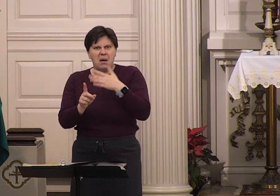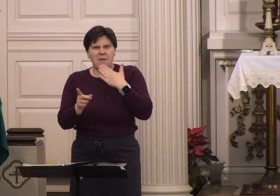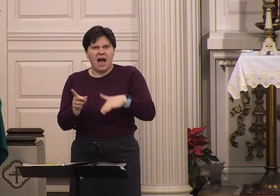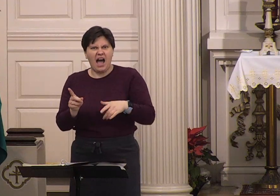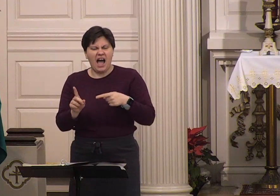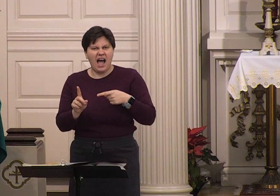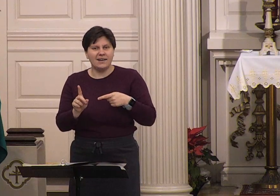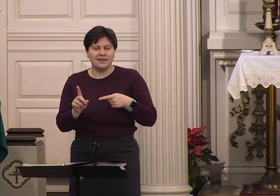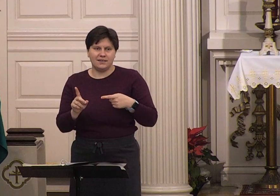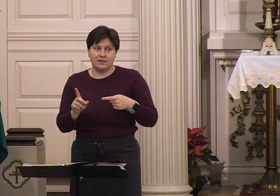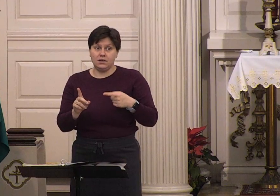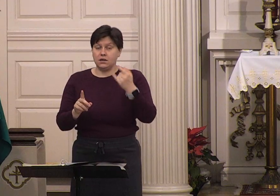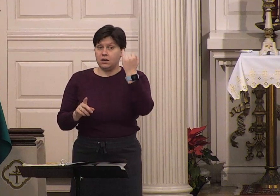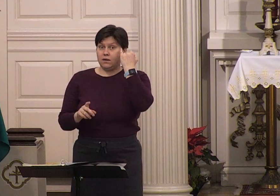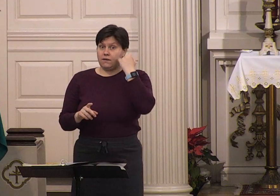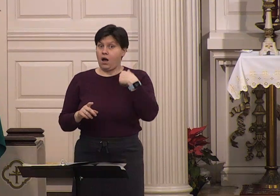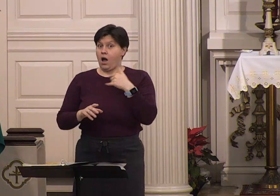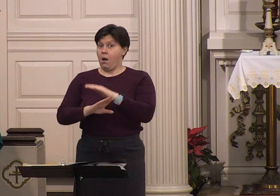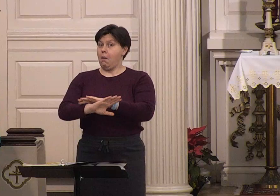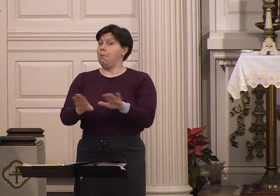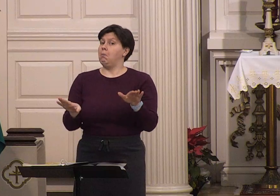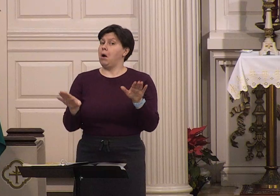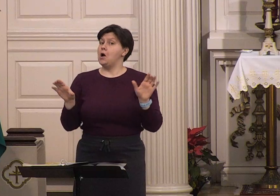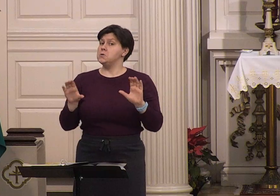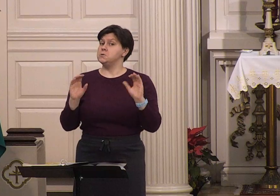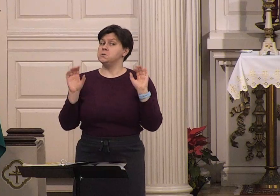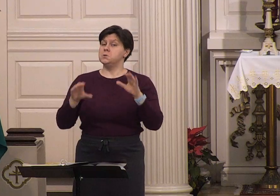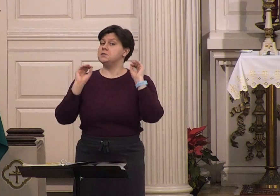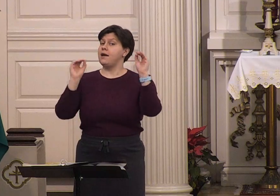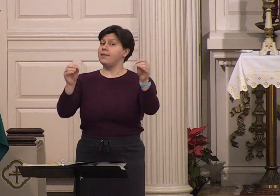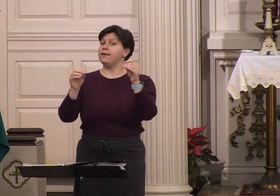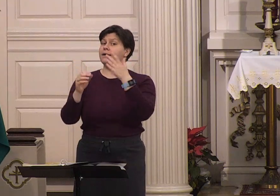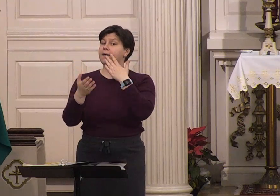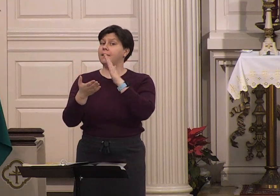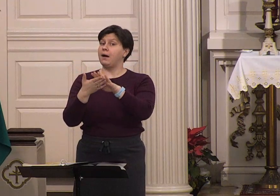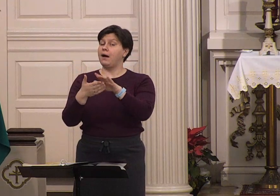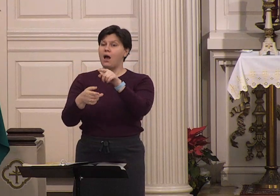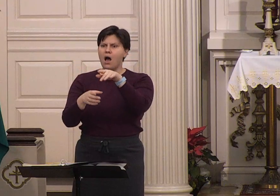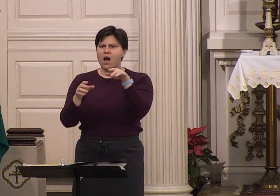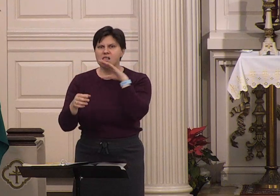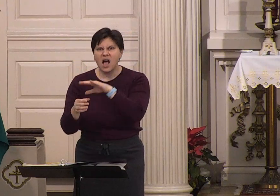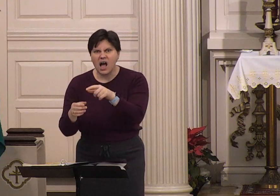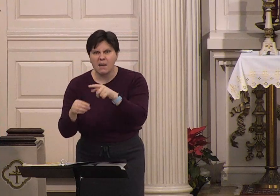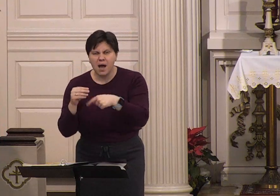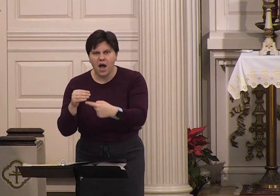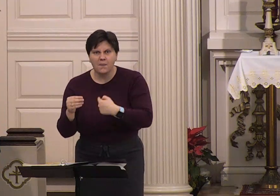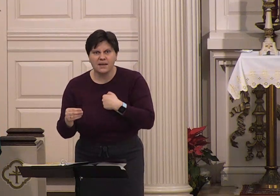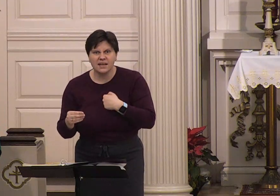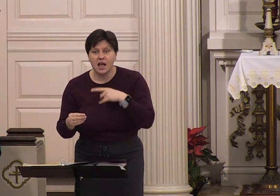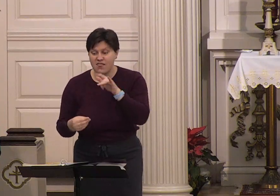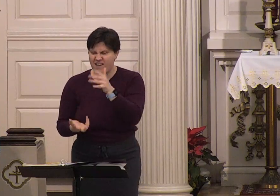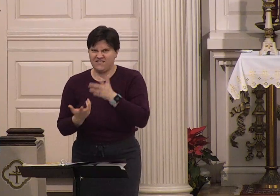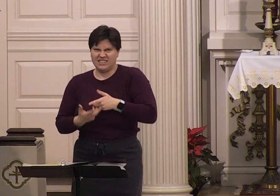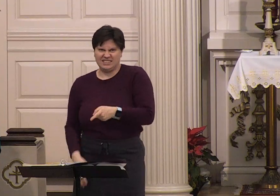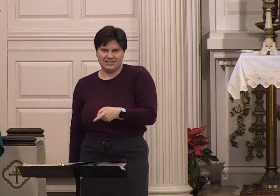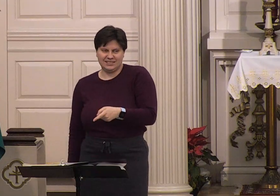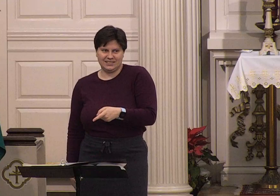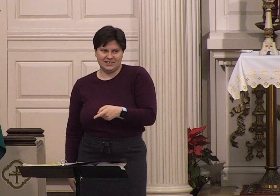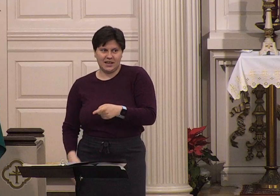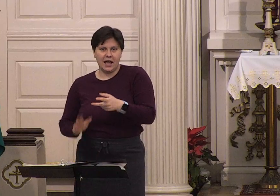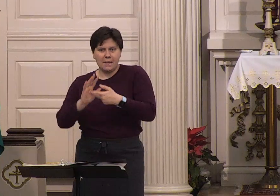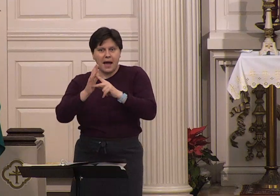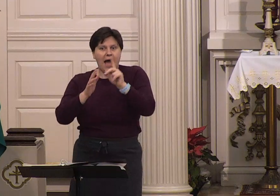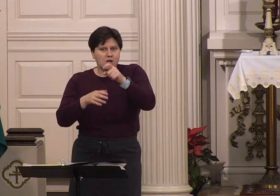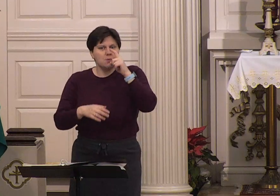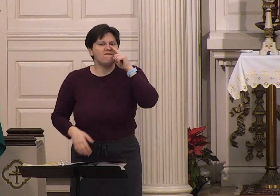when I don't do a bad thing and they tell lies about me that fits this category. So false,